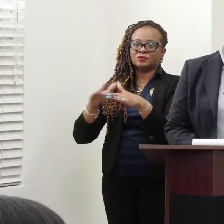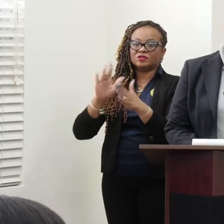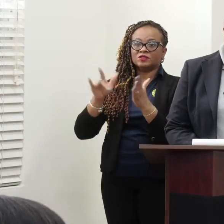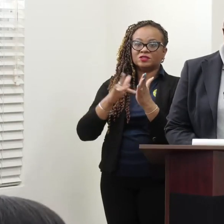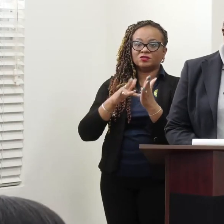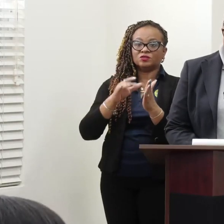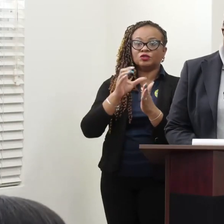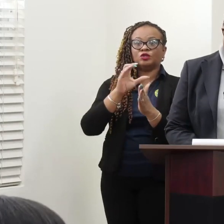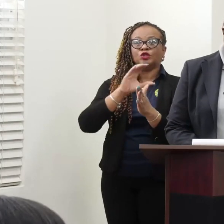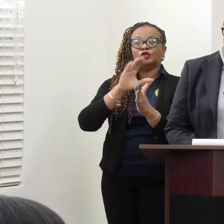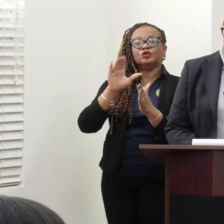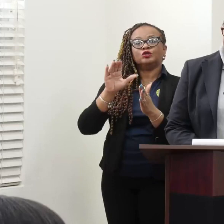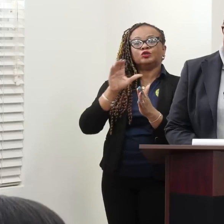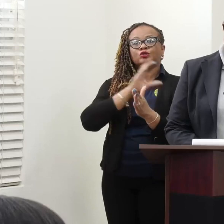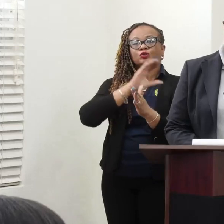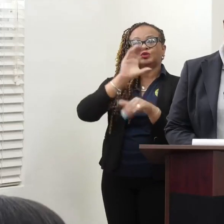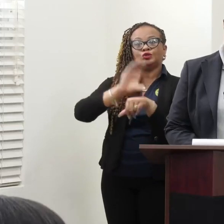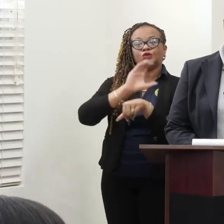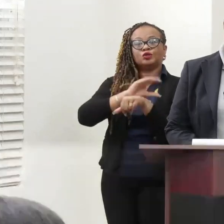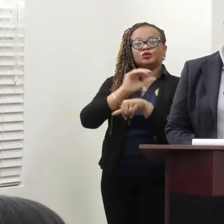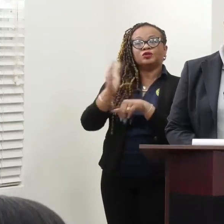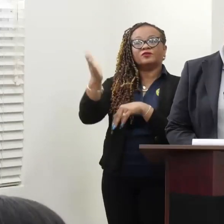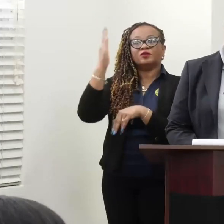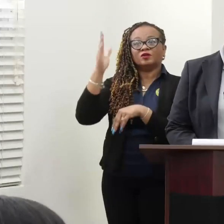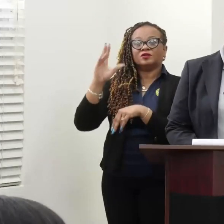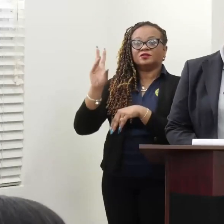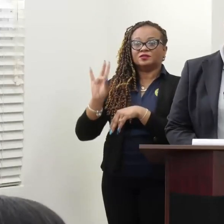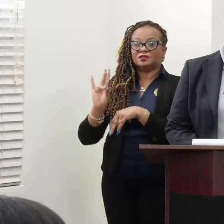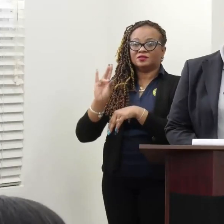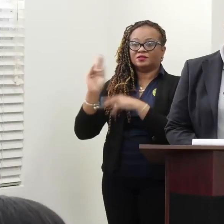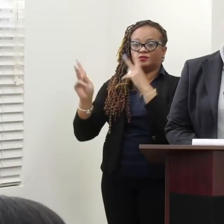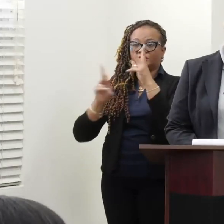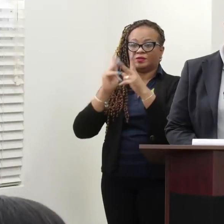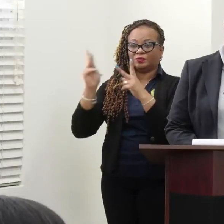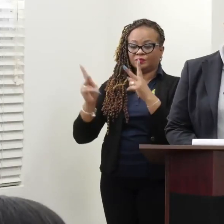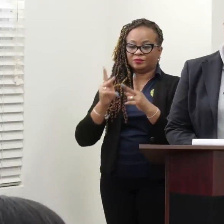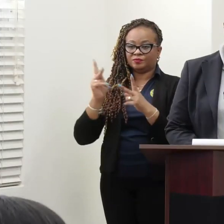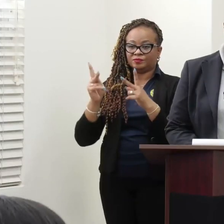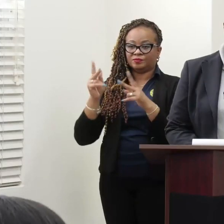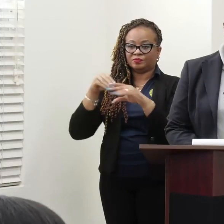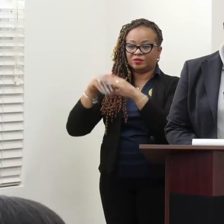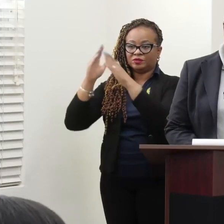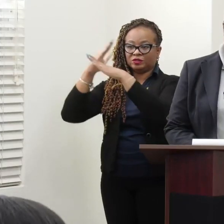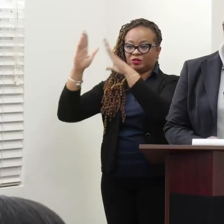Central Church of God, 7 persons. Central Church of God gets 7 monde.